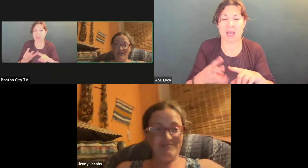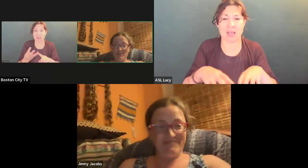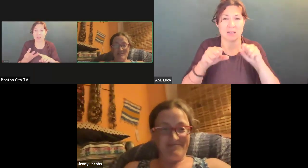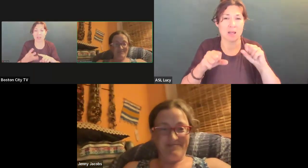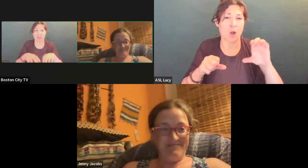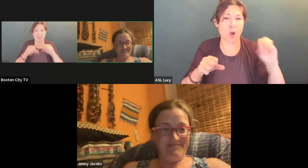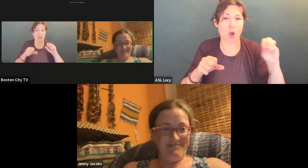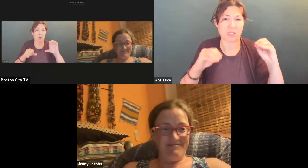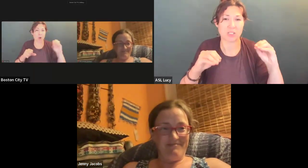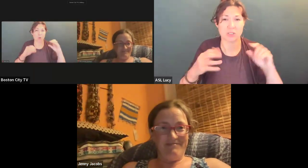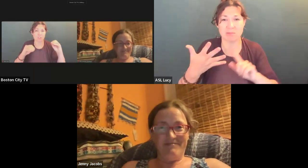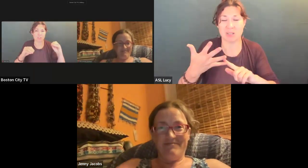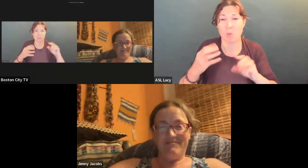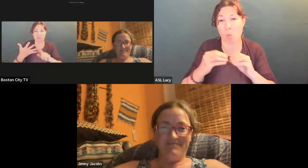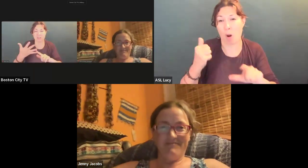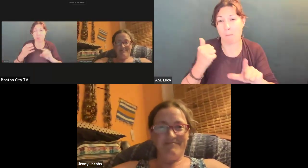much. Thank you.